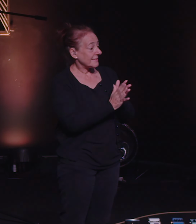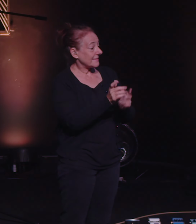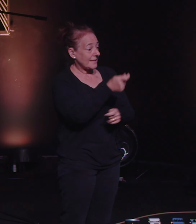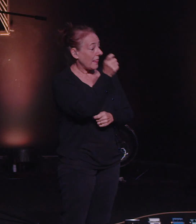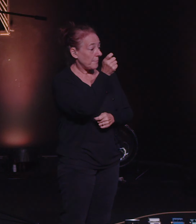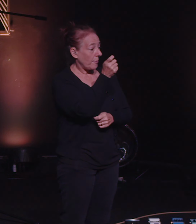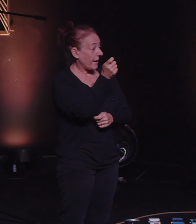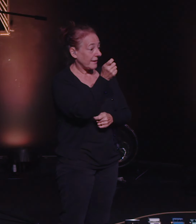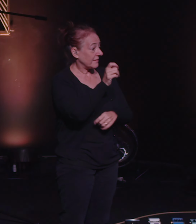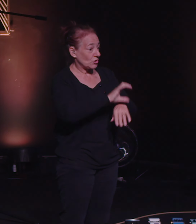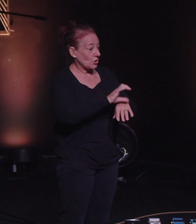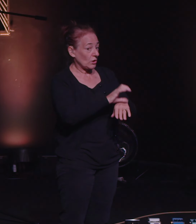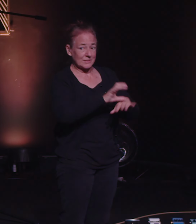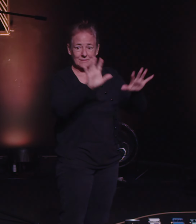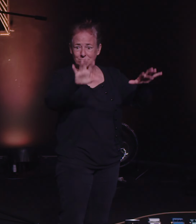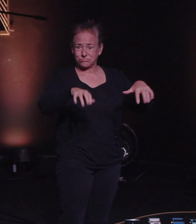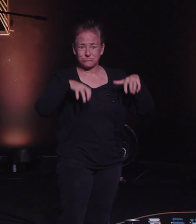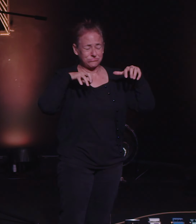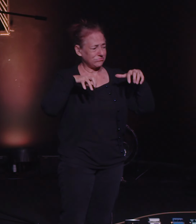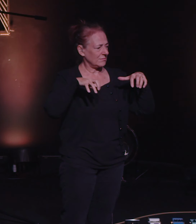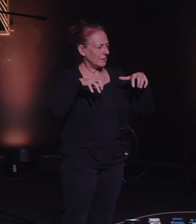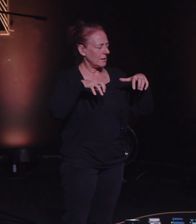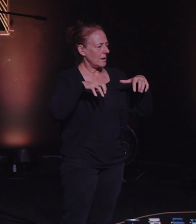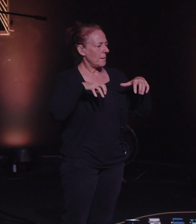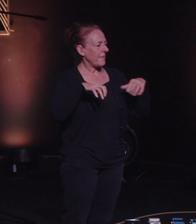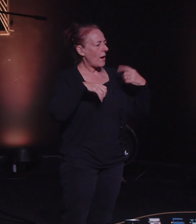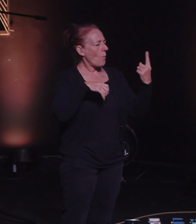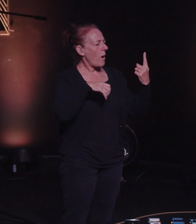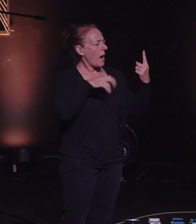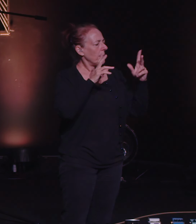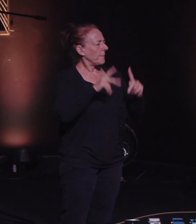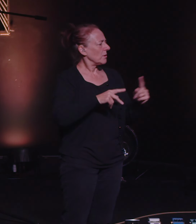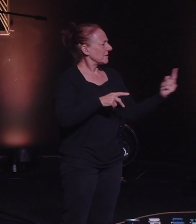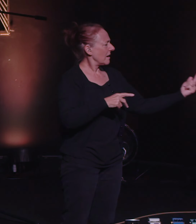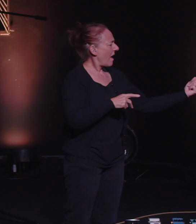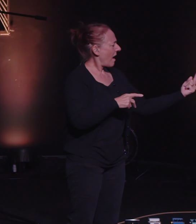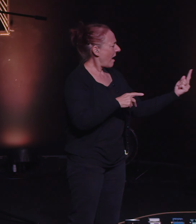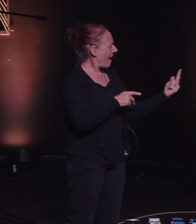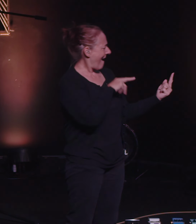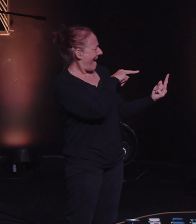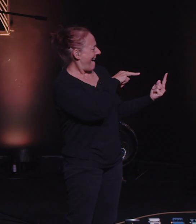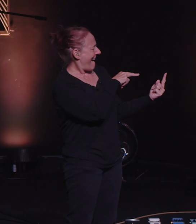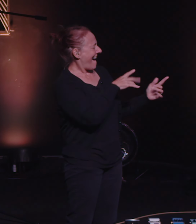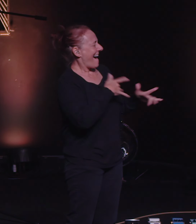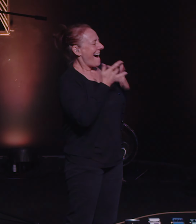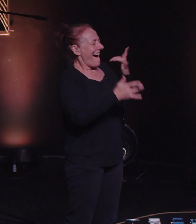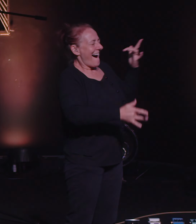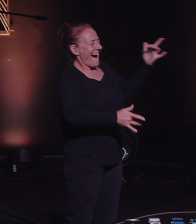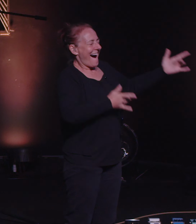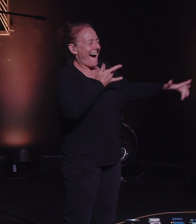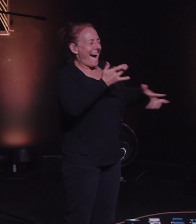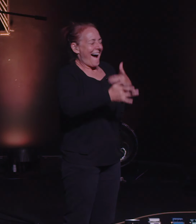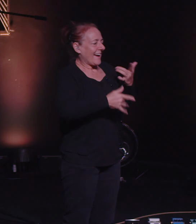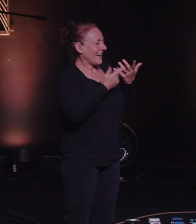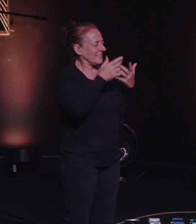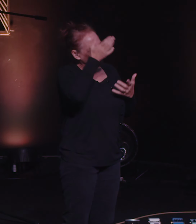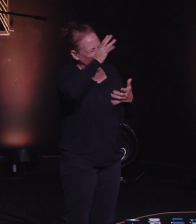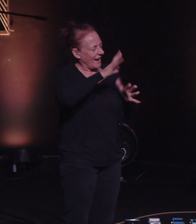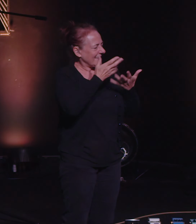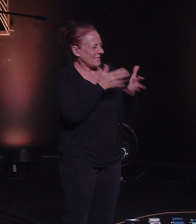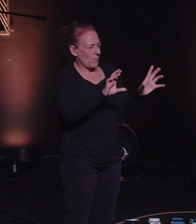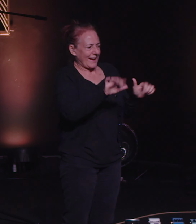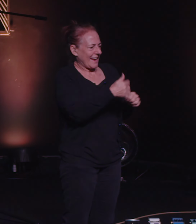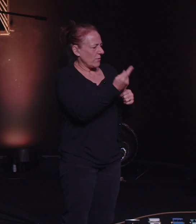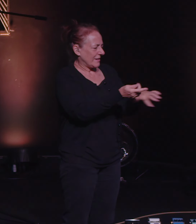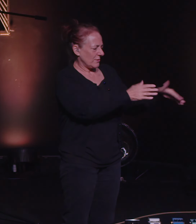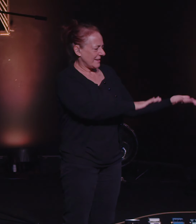celebrate even a church setting as much as he does as one person coming to faith in him, because he's willing that none should perish. That's the whole reason